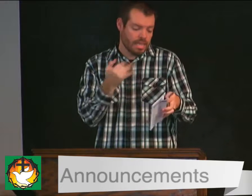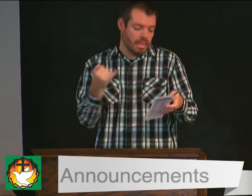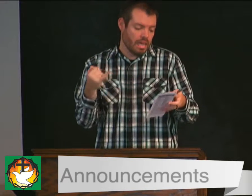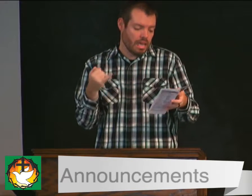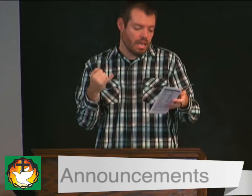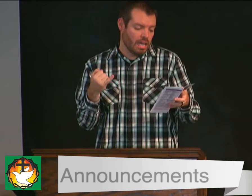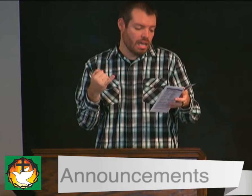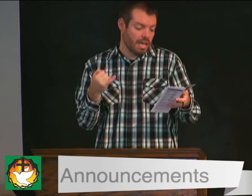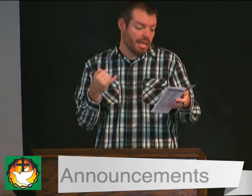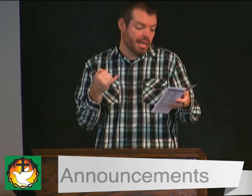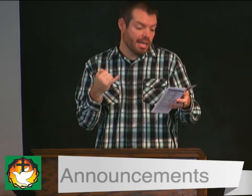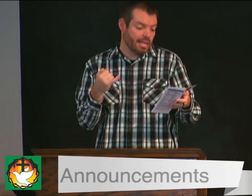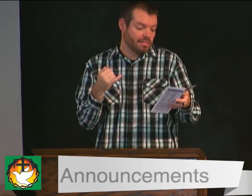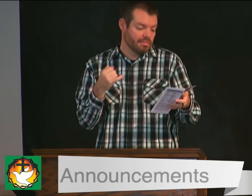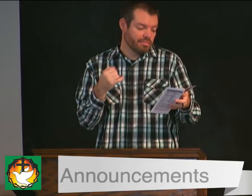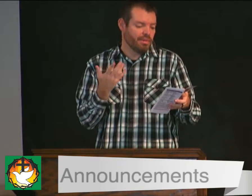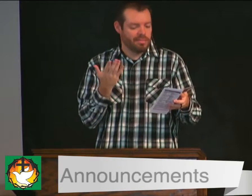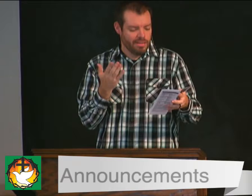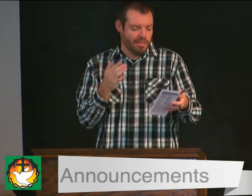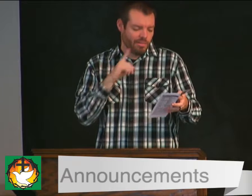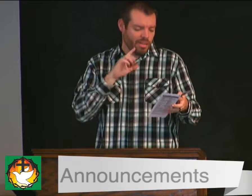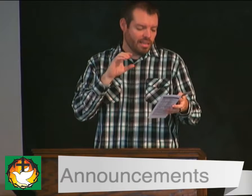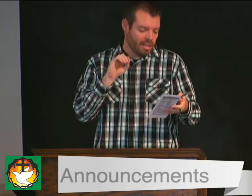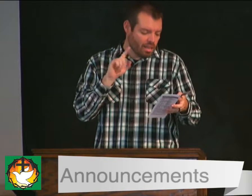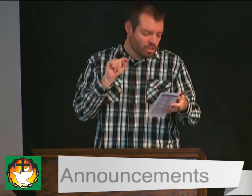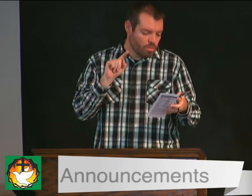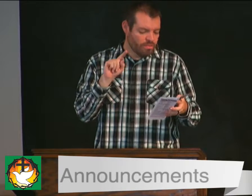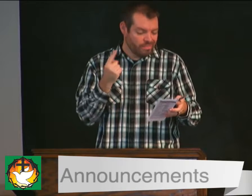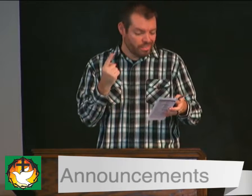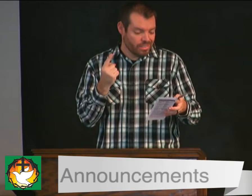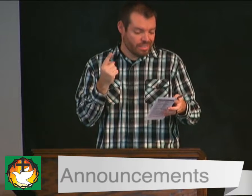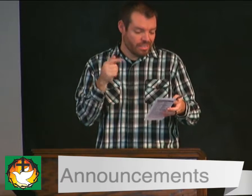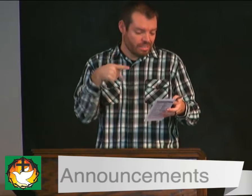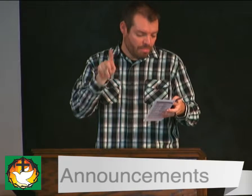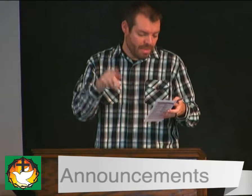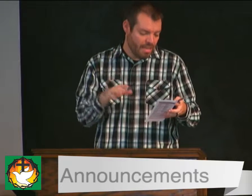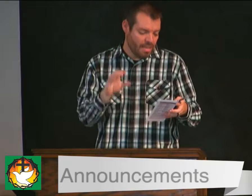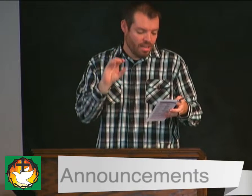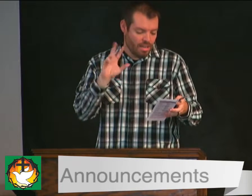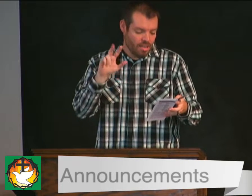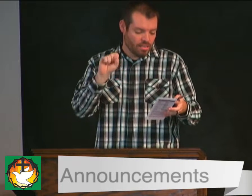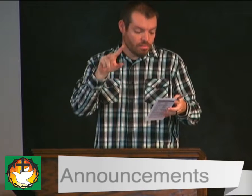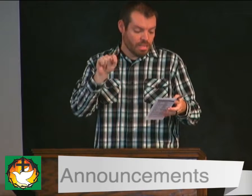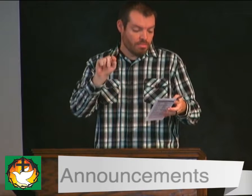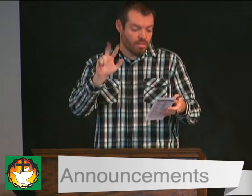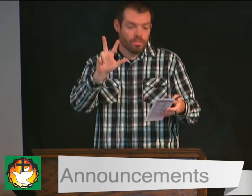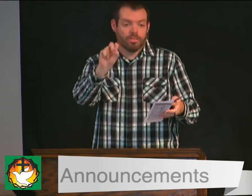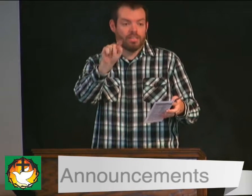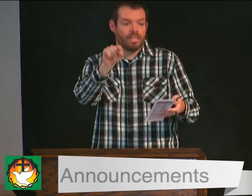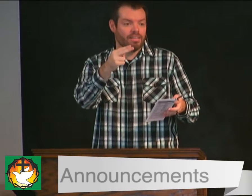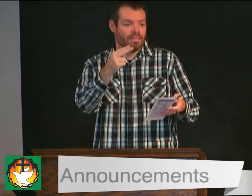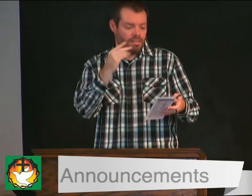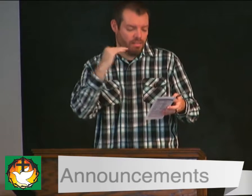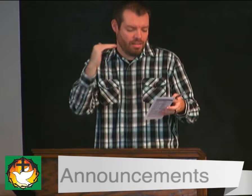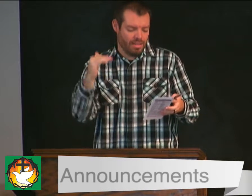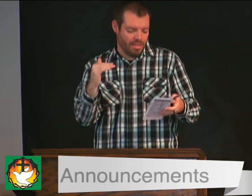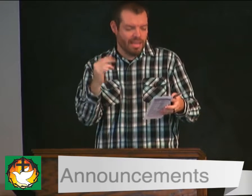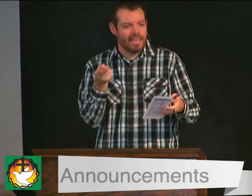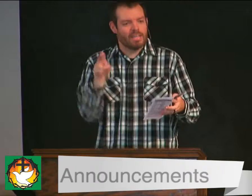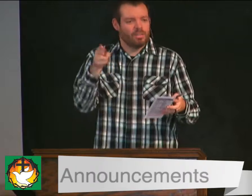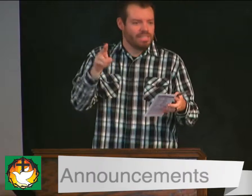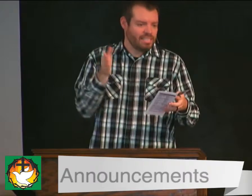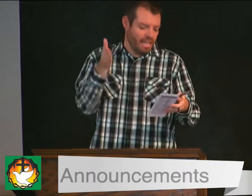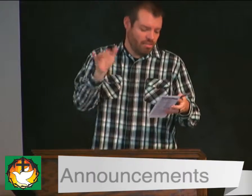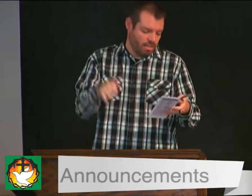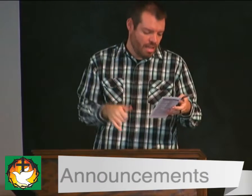And the deadline, well, really October 1st is to pay. September 30th,